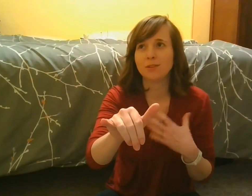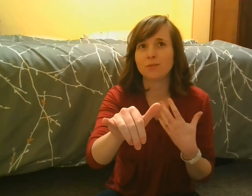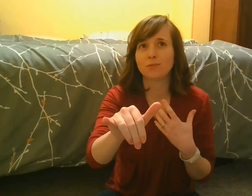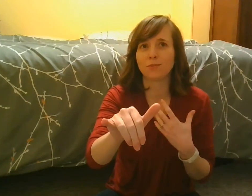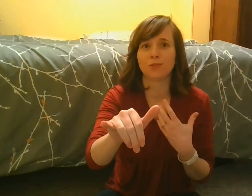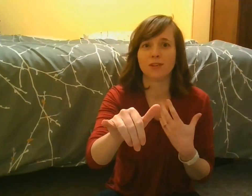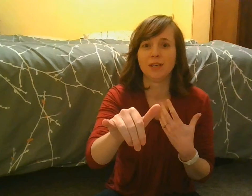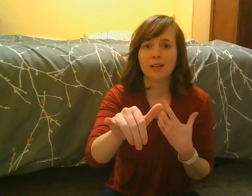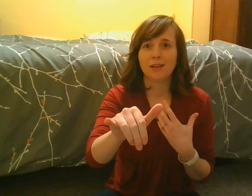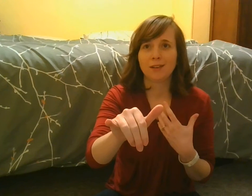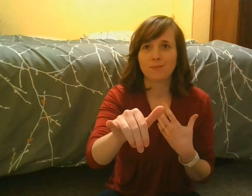used for,